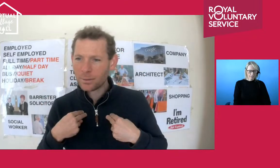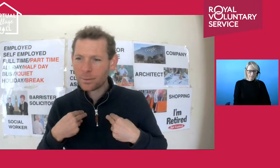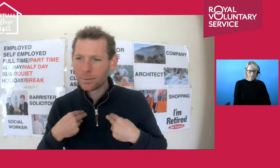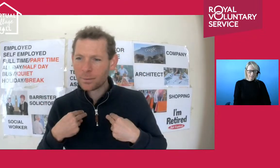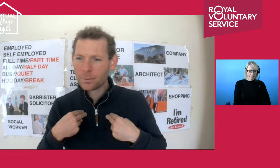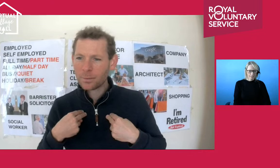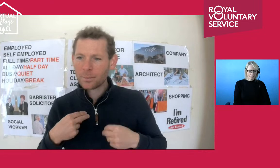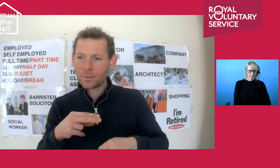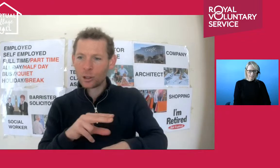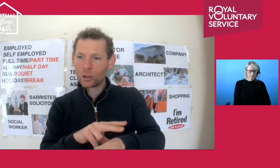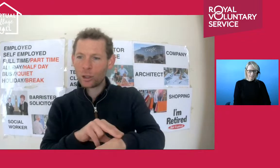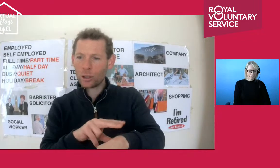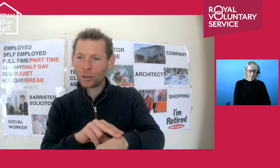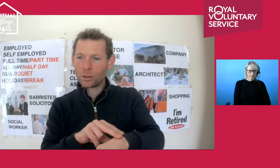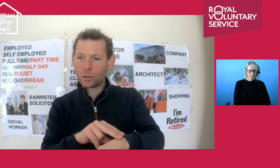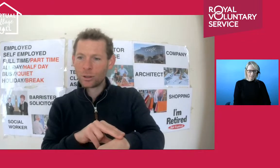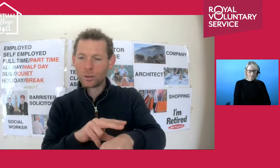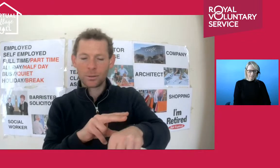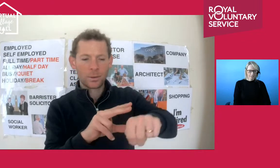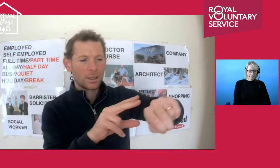nurse.